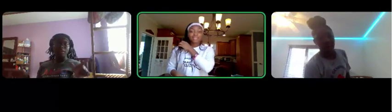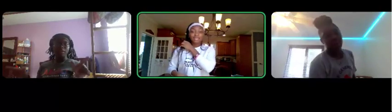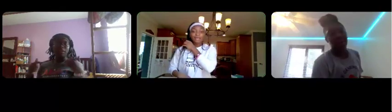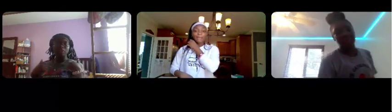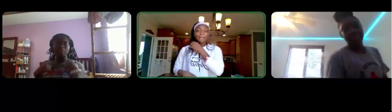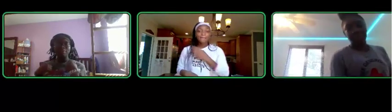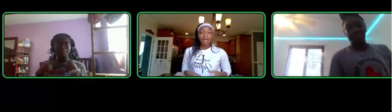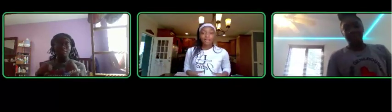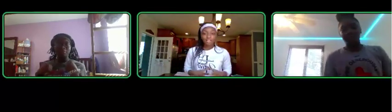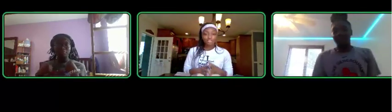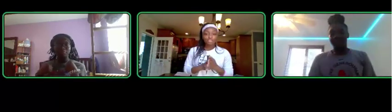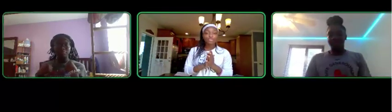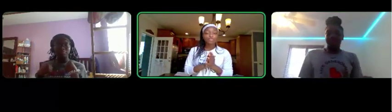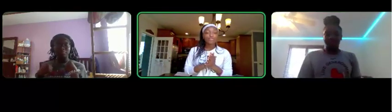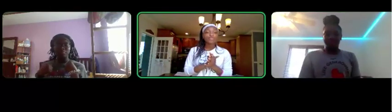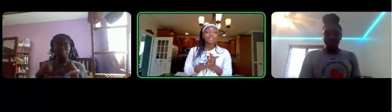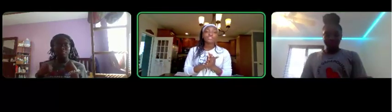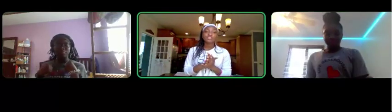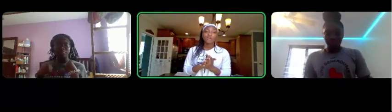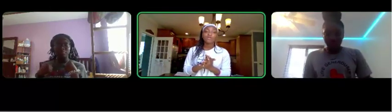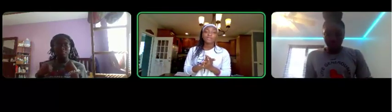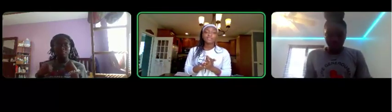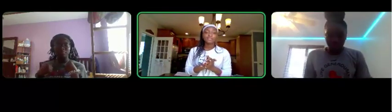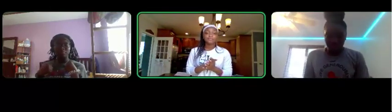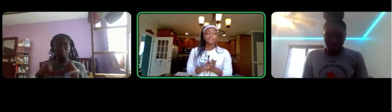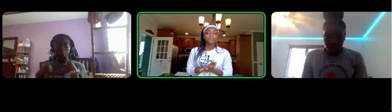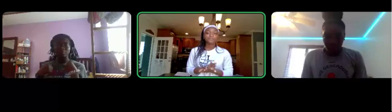He my true friend always.